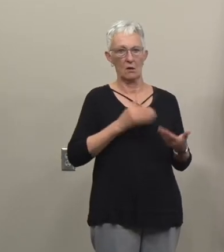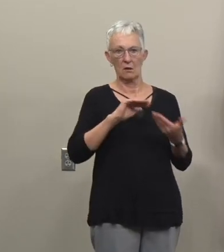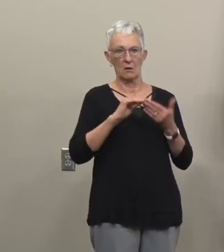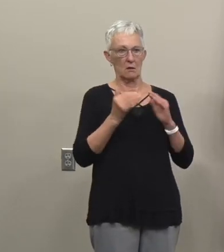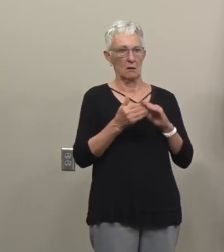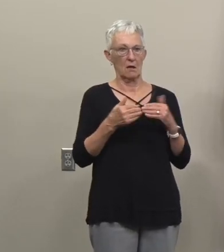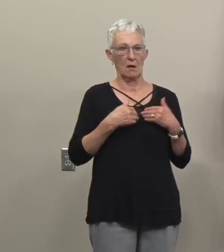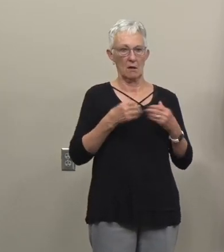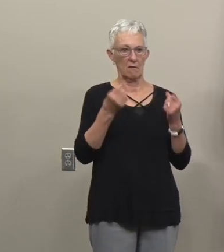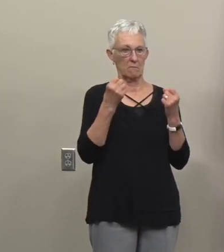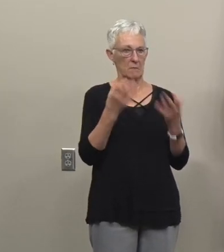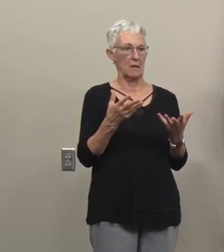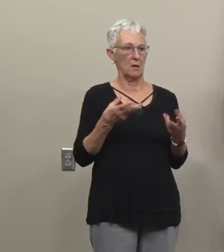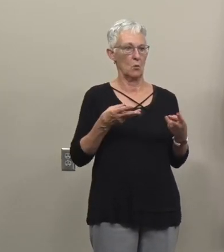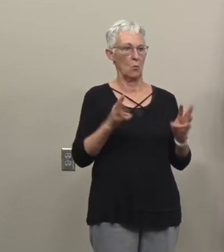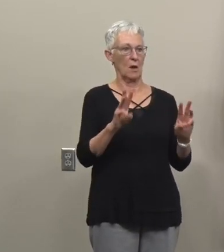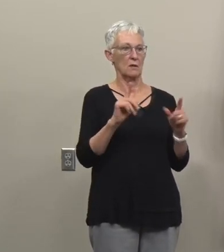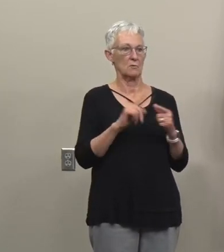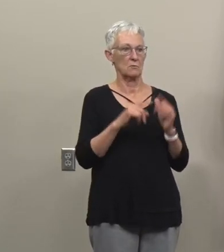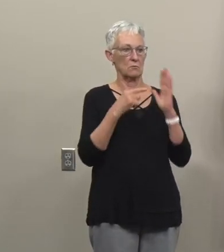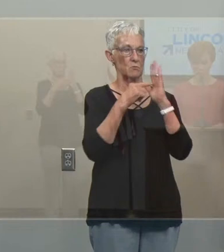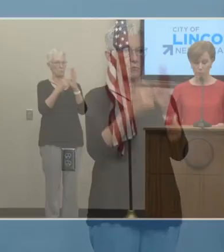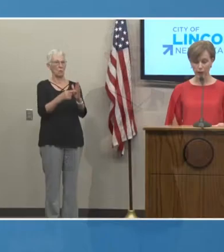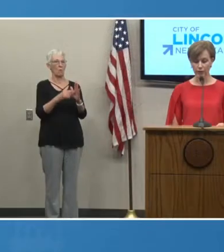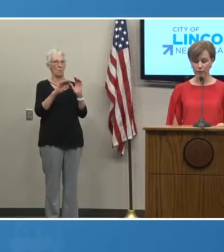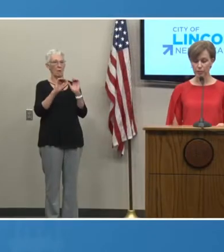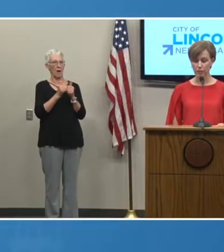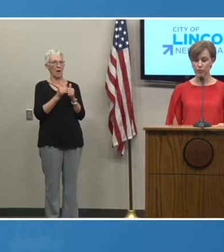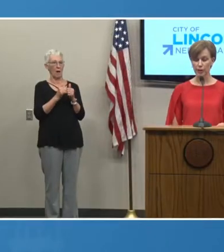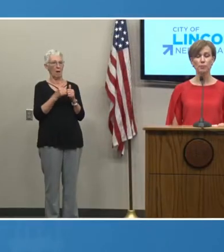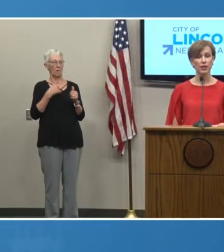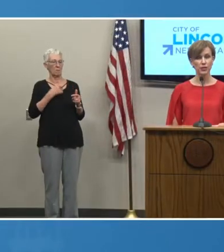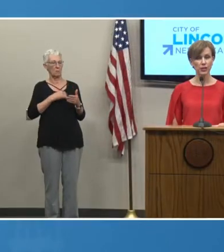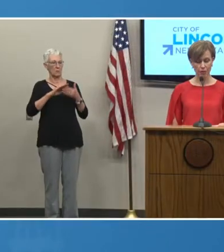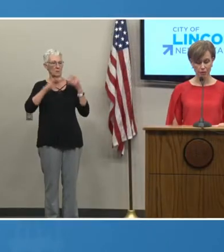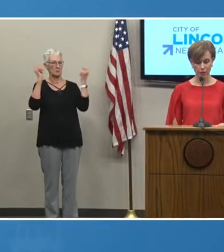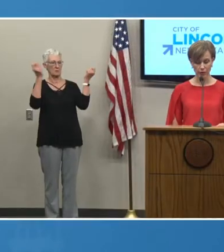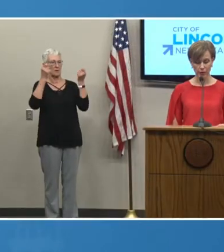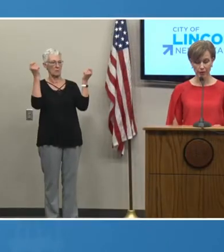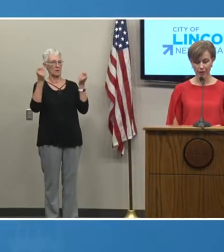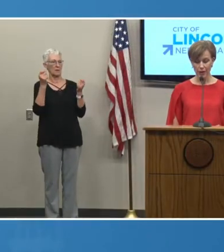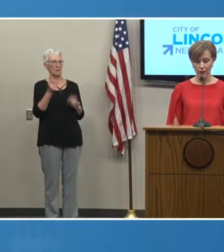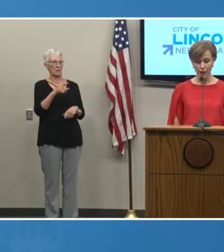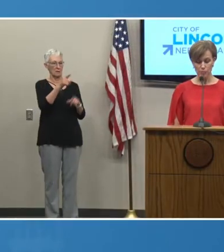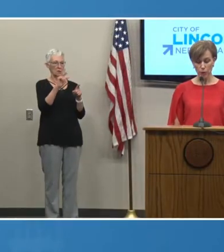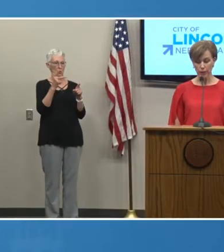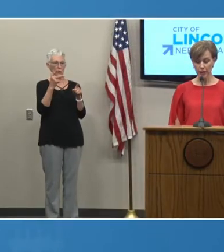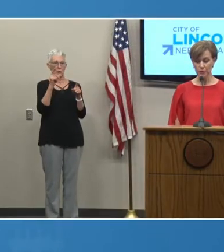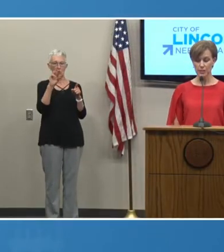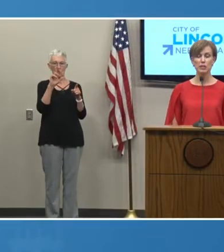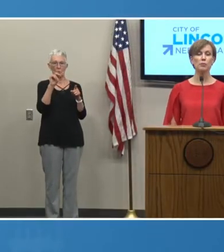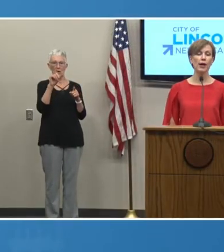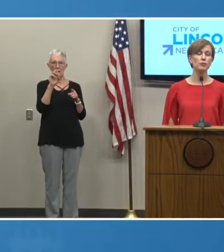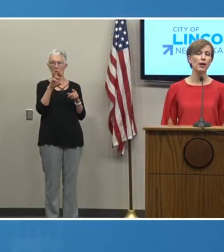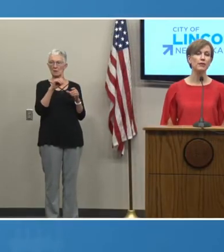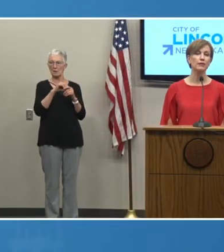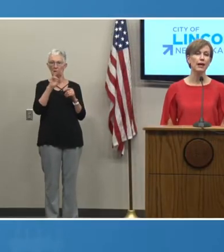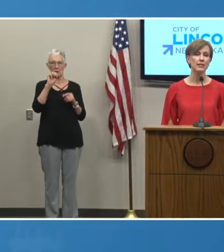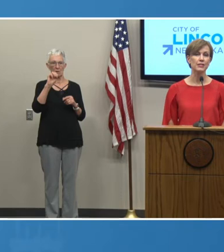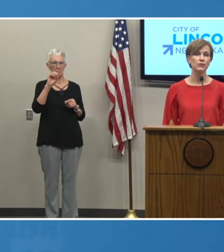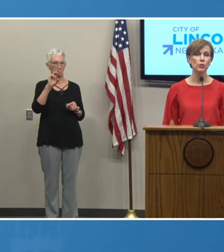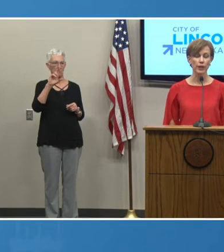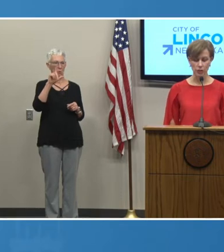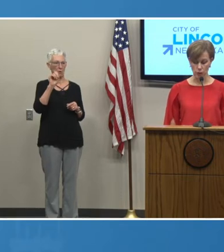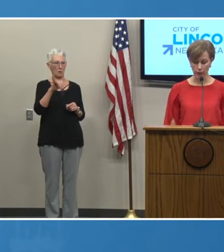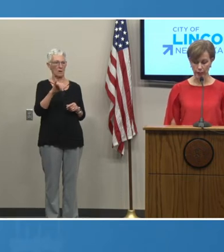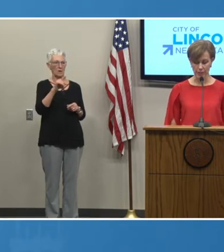this achievement. Here's a picture received just this morning from my new friend, Peschel, a third grader at Morley, who is inspired by the